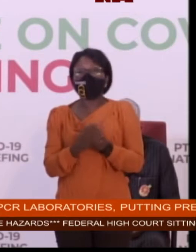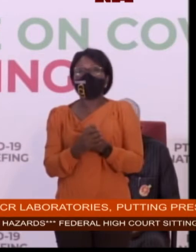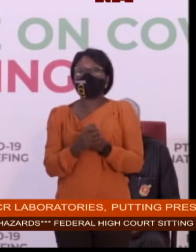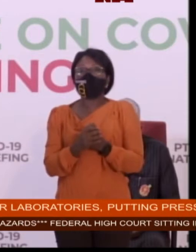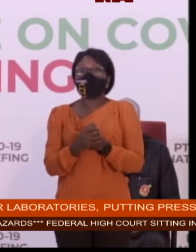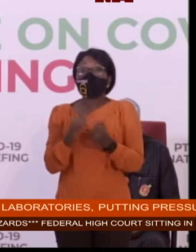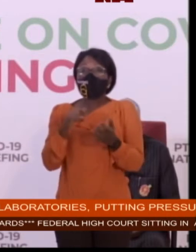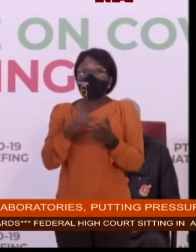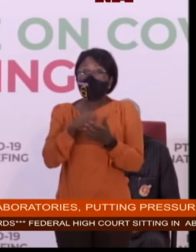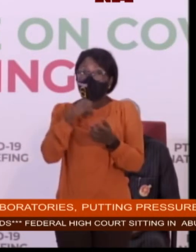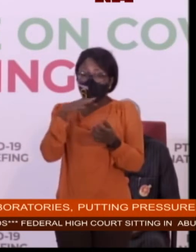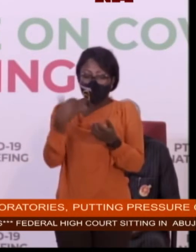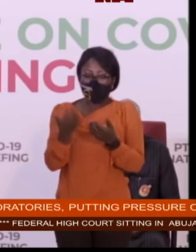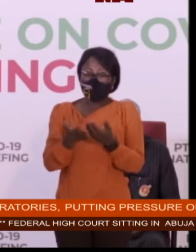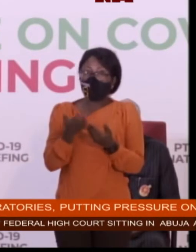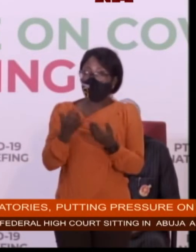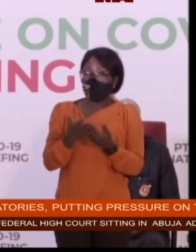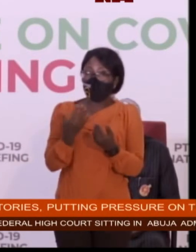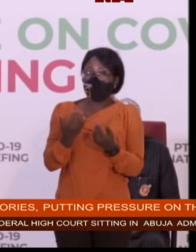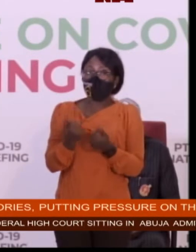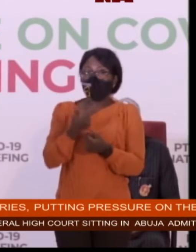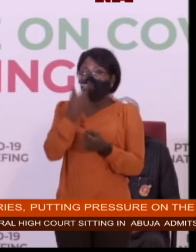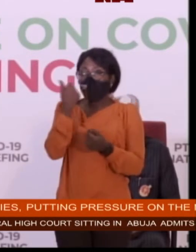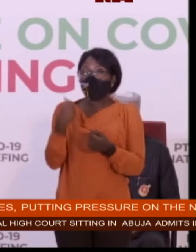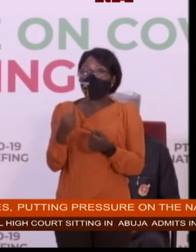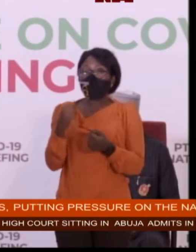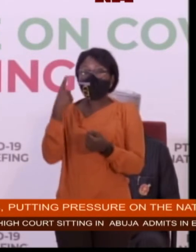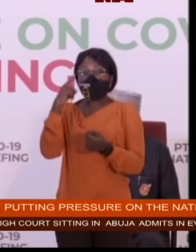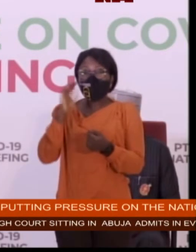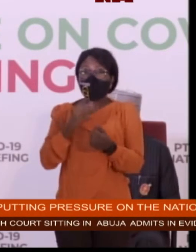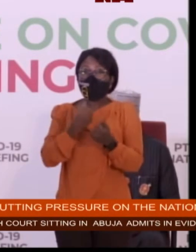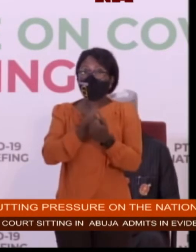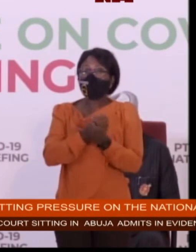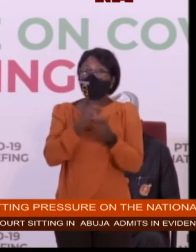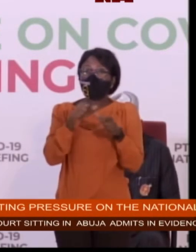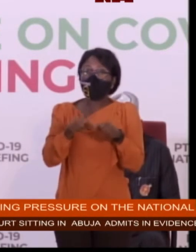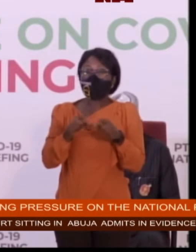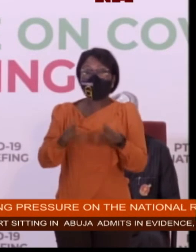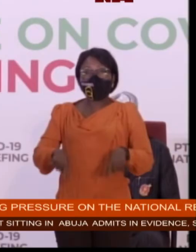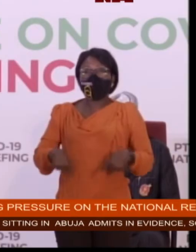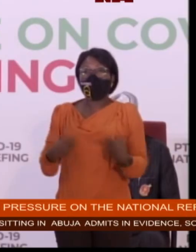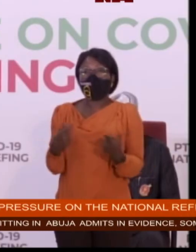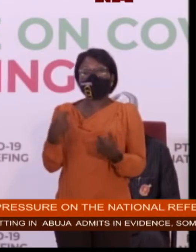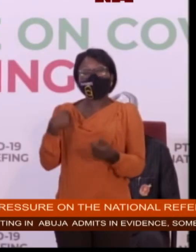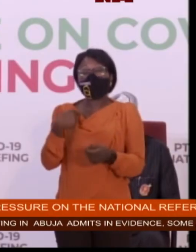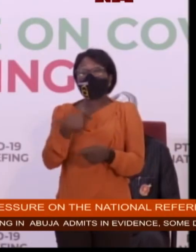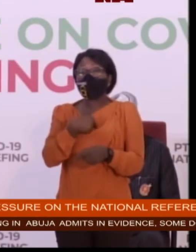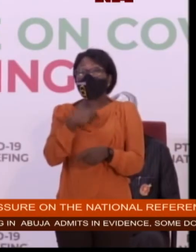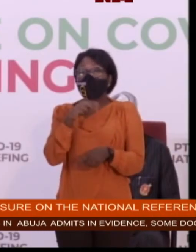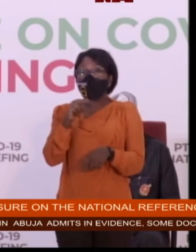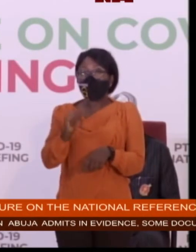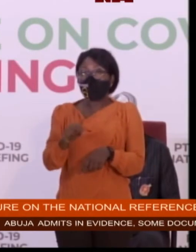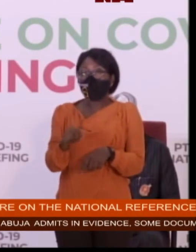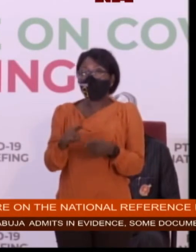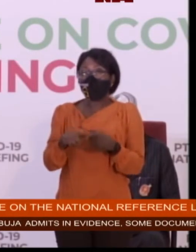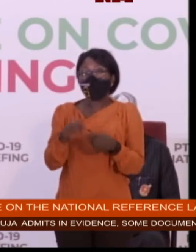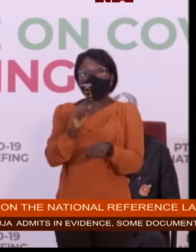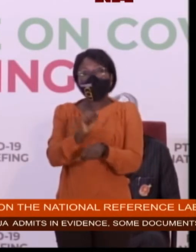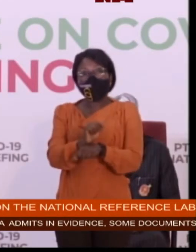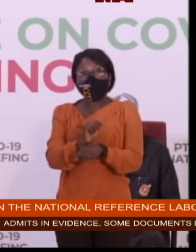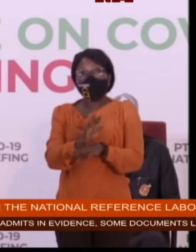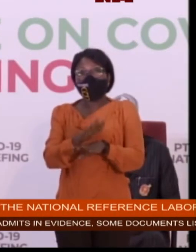yau ba abin da ya canza ya zama wajibi mu ci gaba da sa wannan takunkumin kuma ba wai ka sa